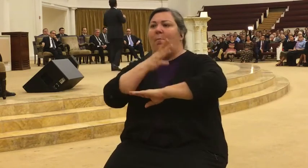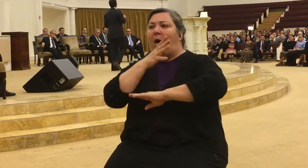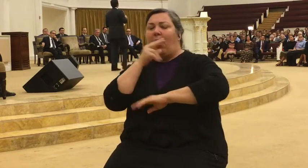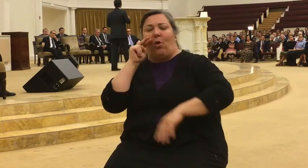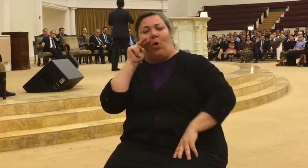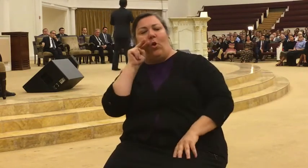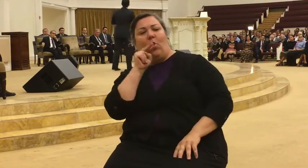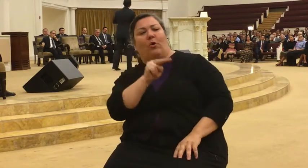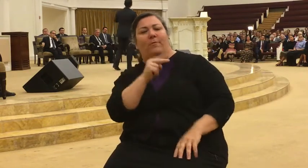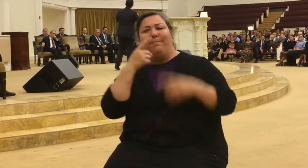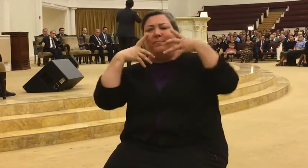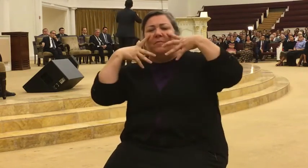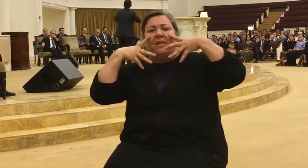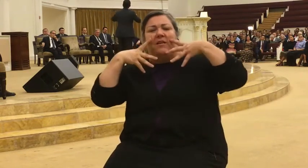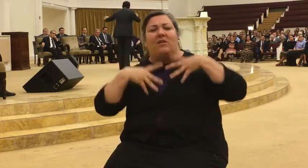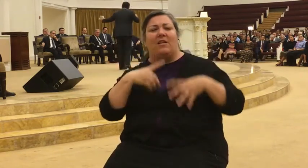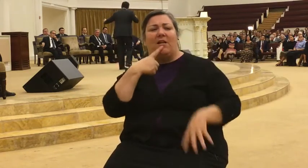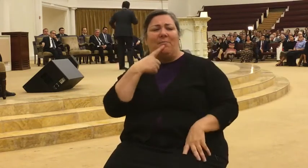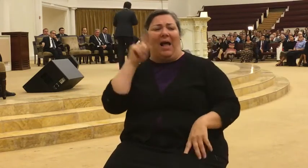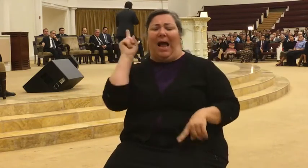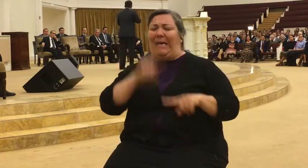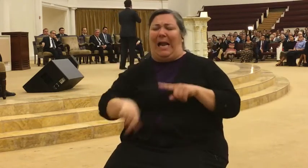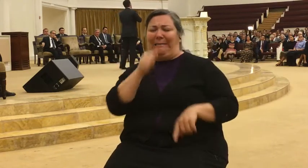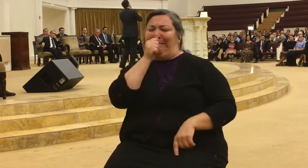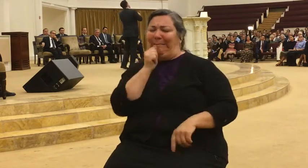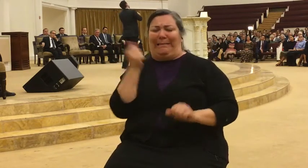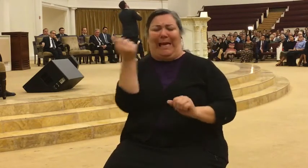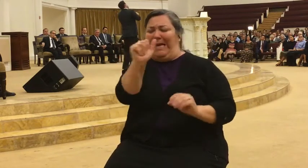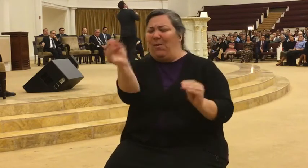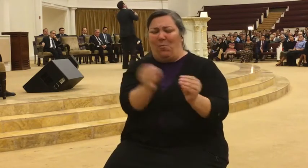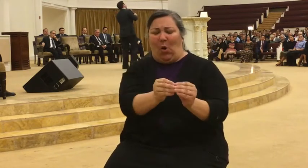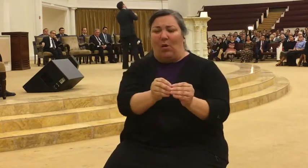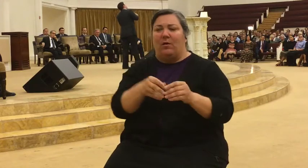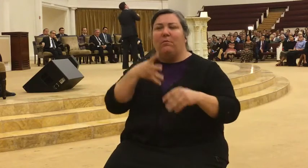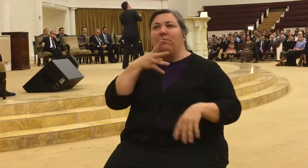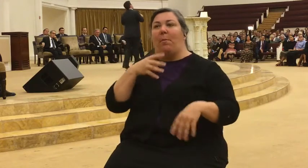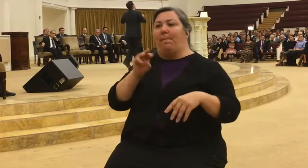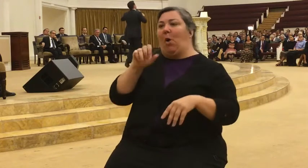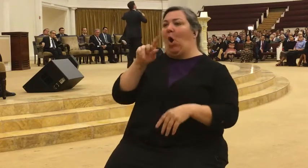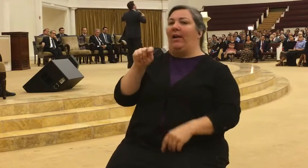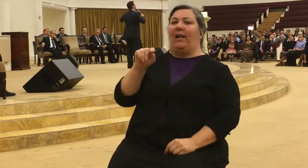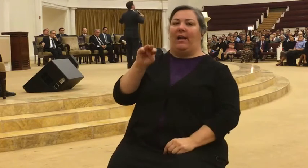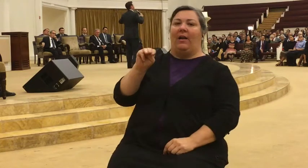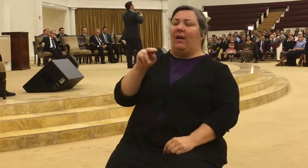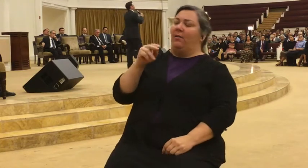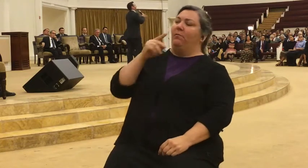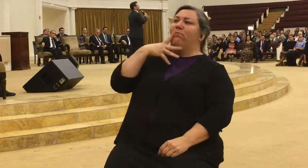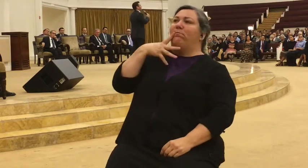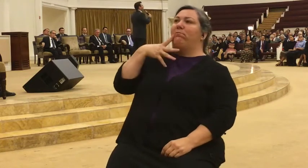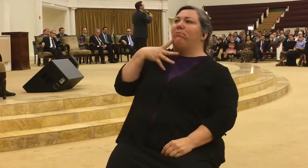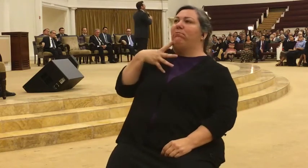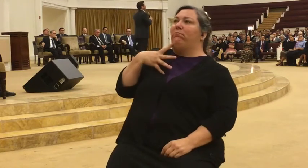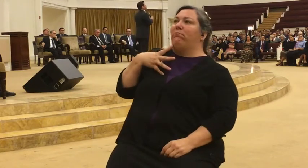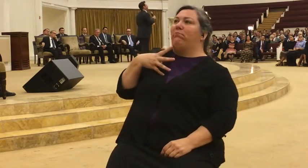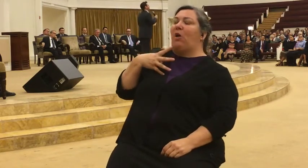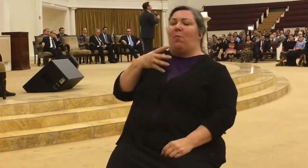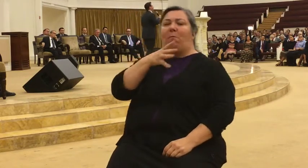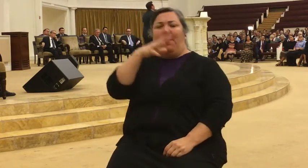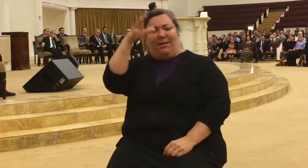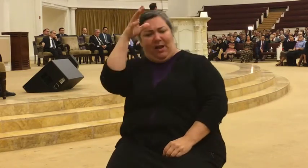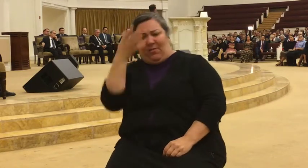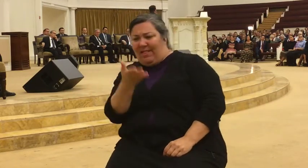with tears in her eyes, and she says, "I just can't take it anymore." Martin's drooling out of the corner of his mouth. His brothers are there, his dad's there, and his